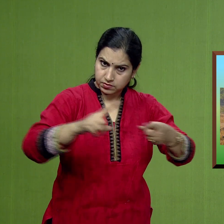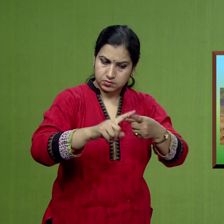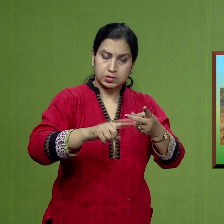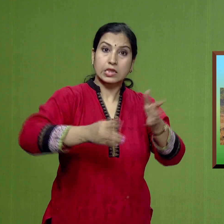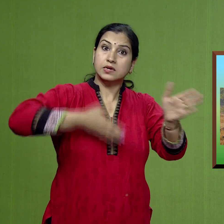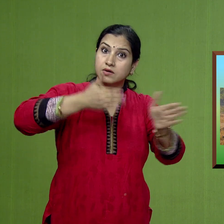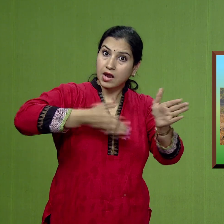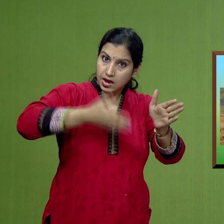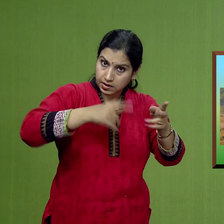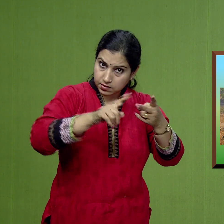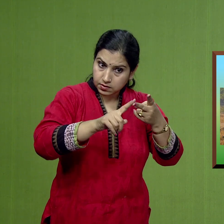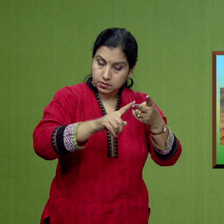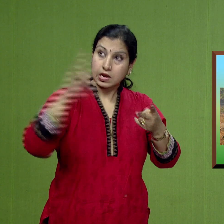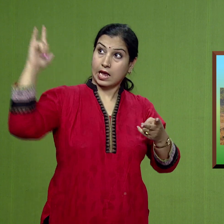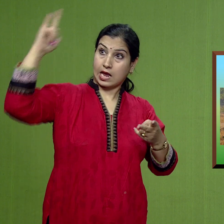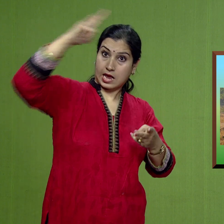trains and airplanes,